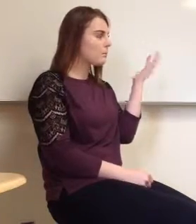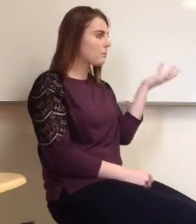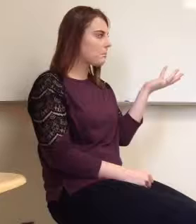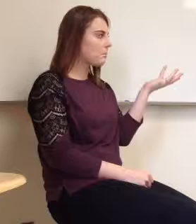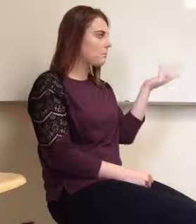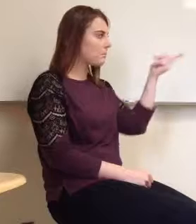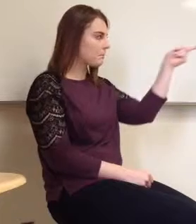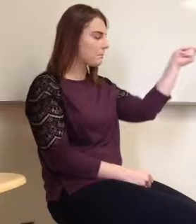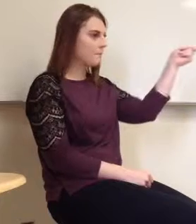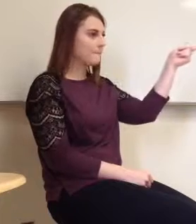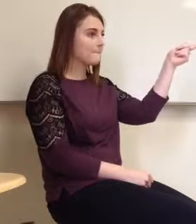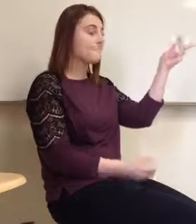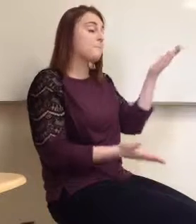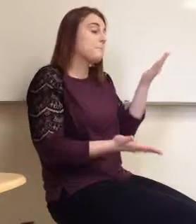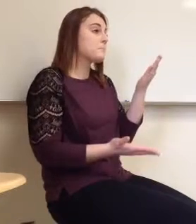Maybe because